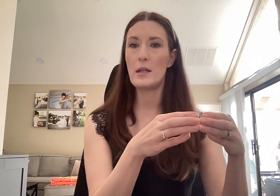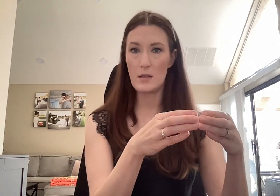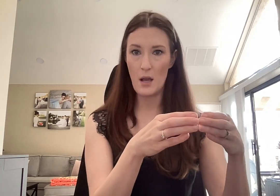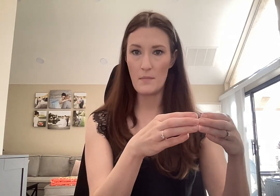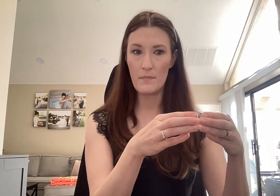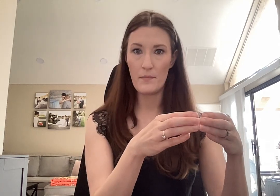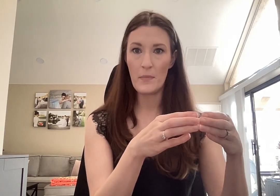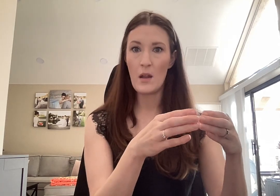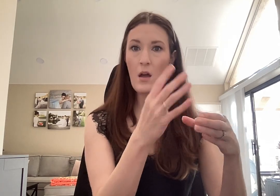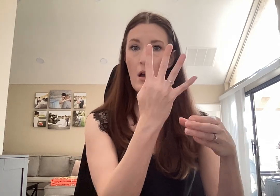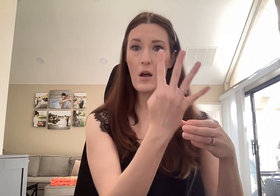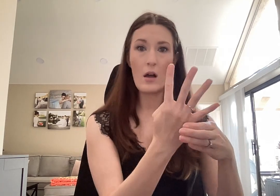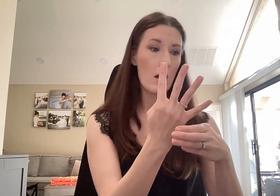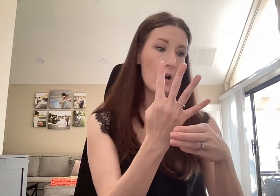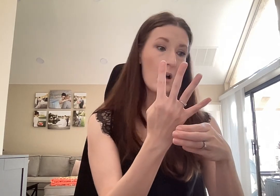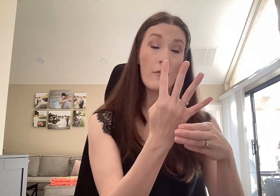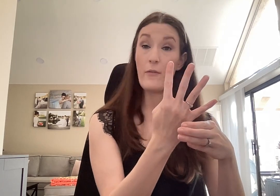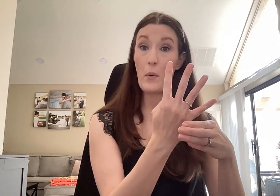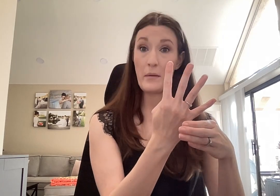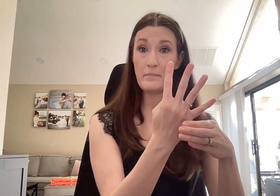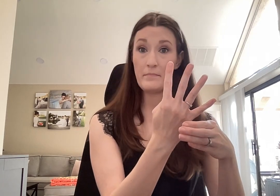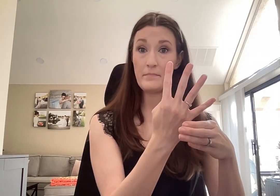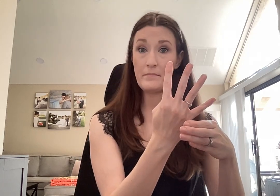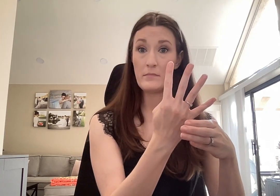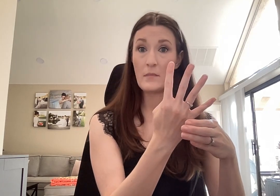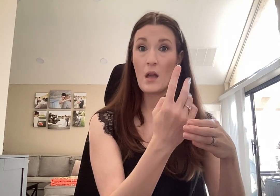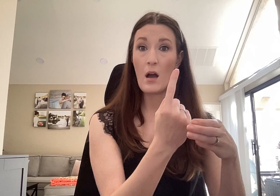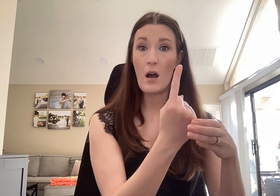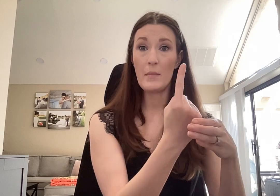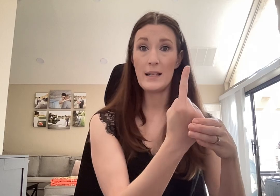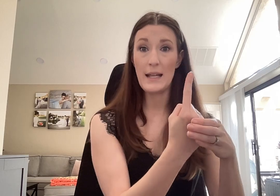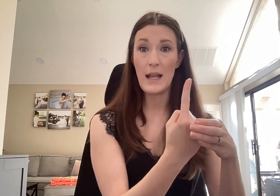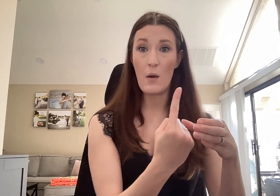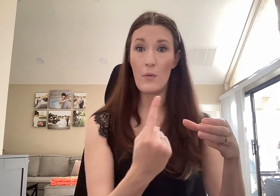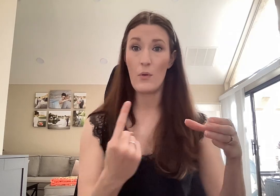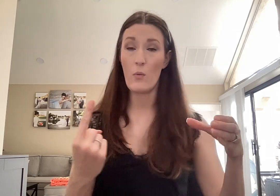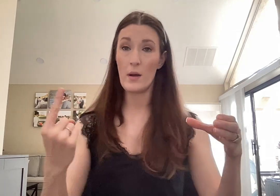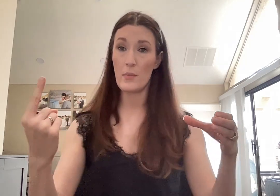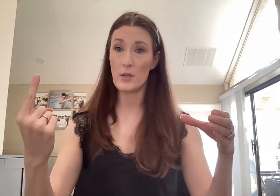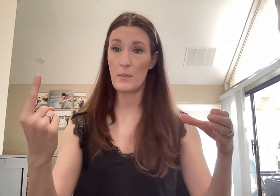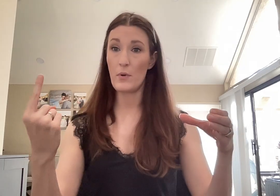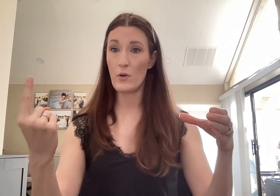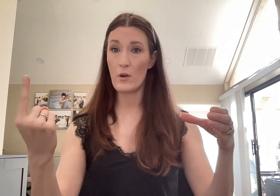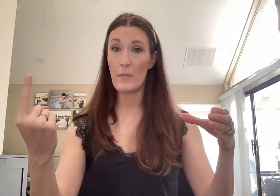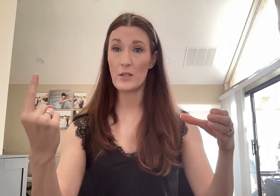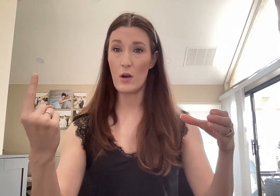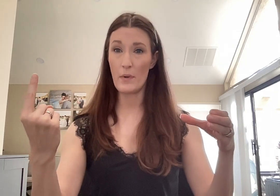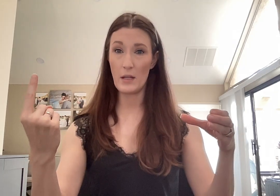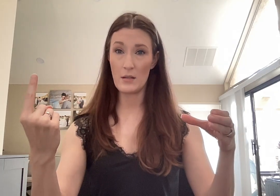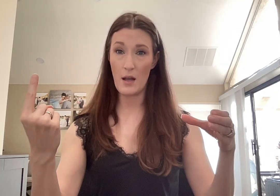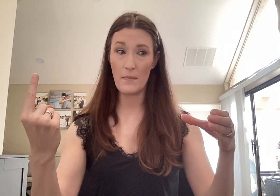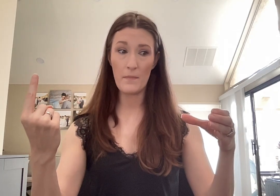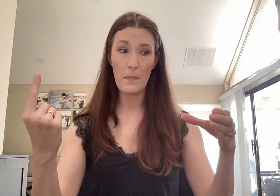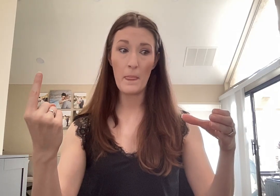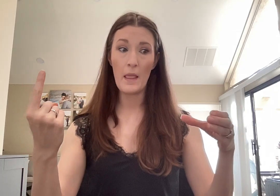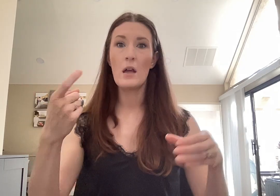side of 4. I'm going to take out the one person, put her on my dominant side.